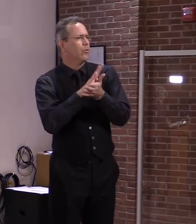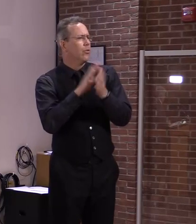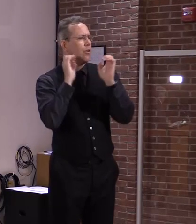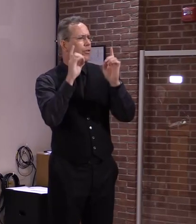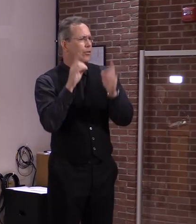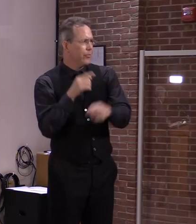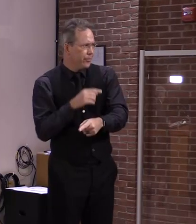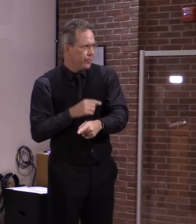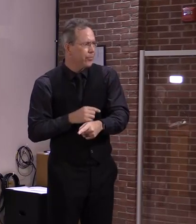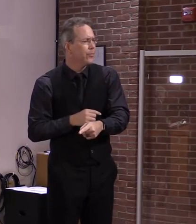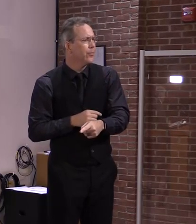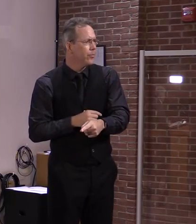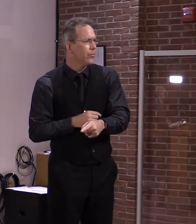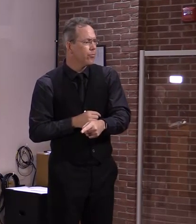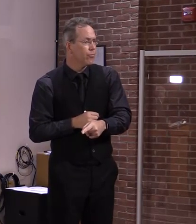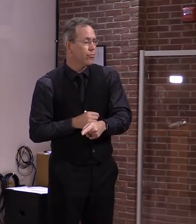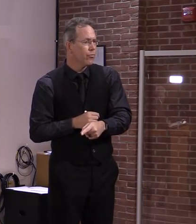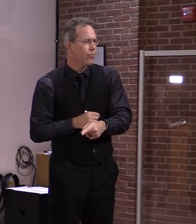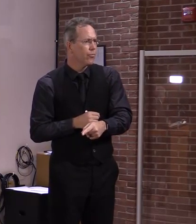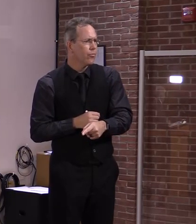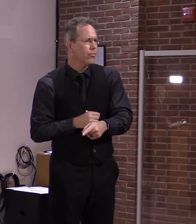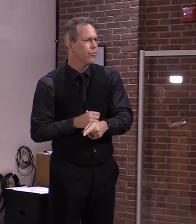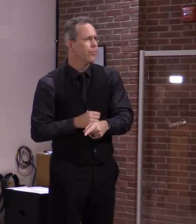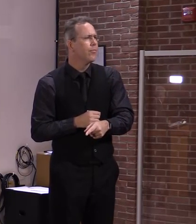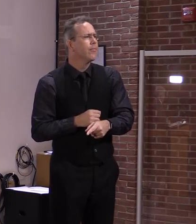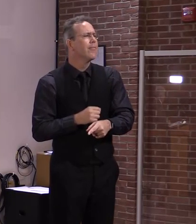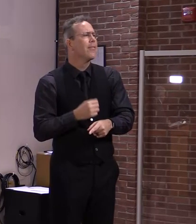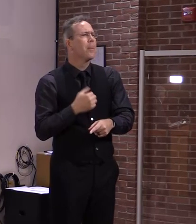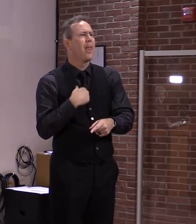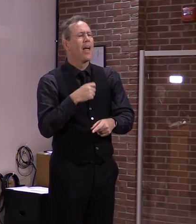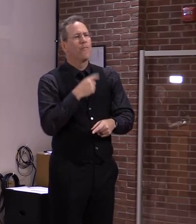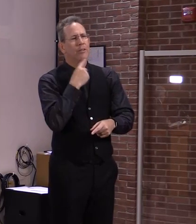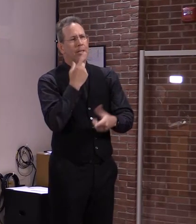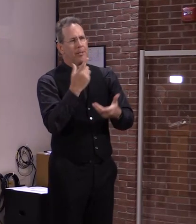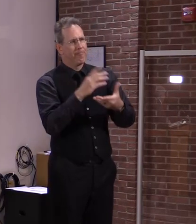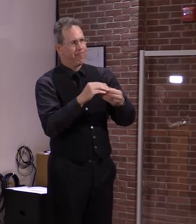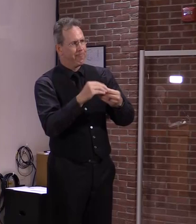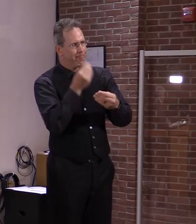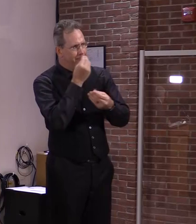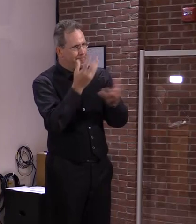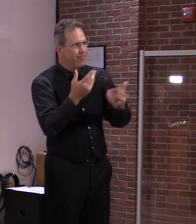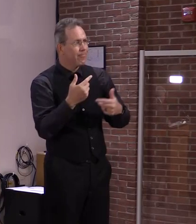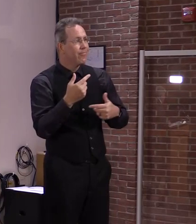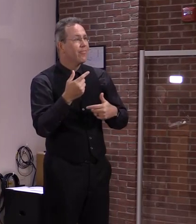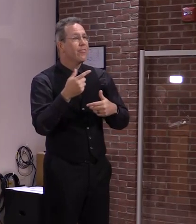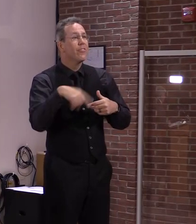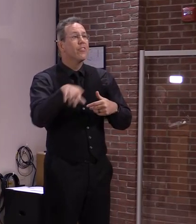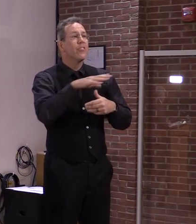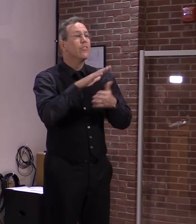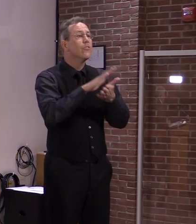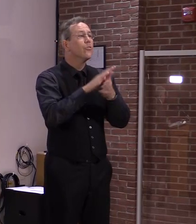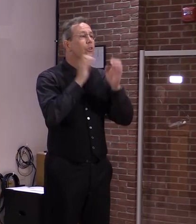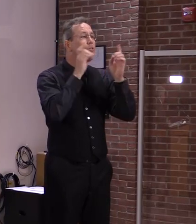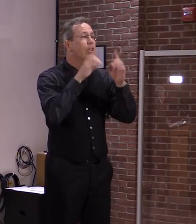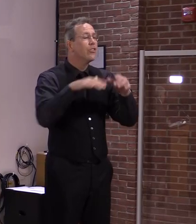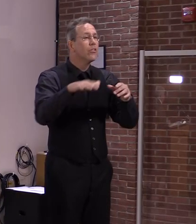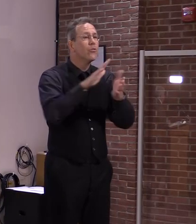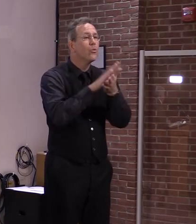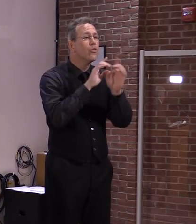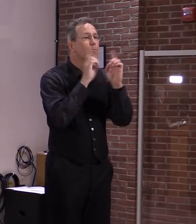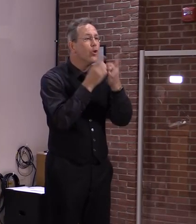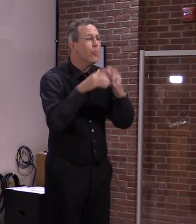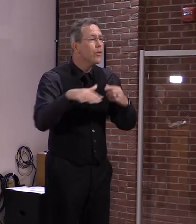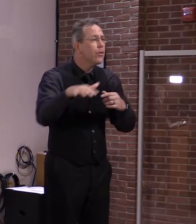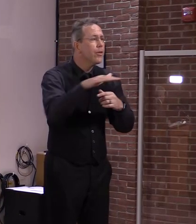doing. I've got to give the Agency of Education and Health Department and others